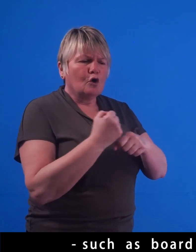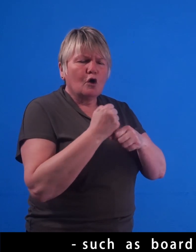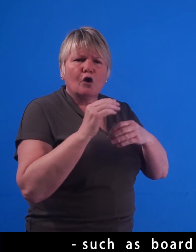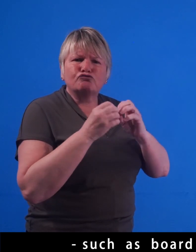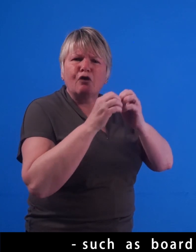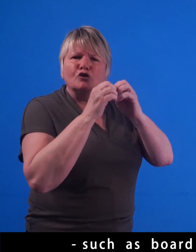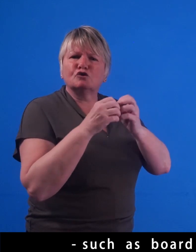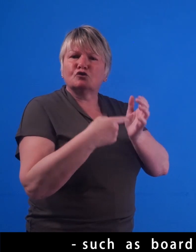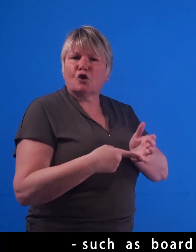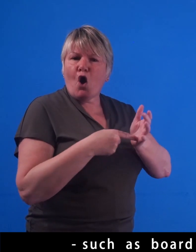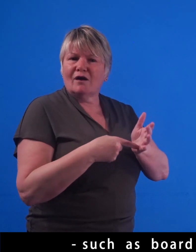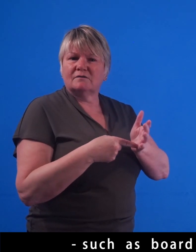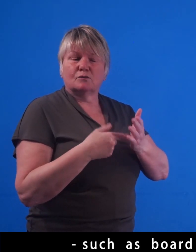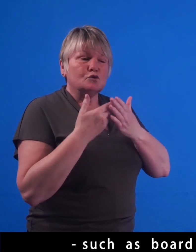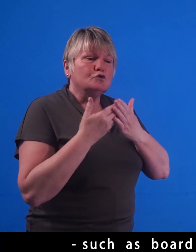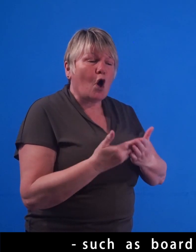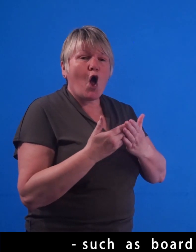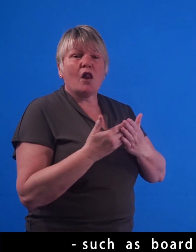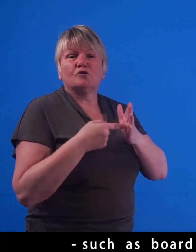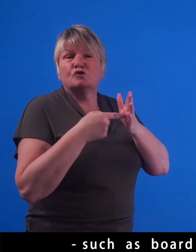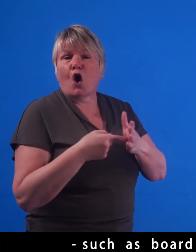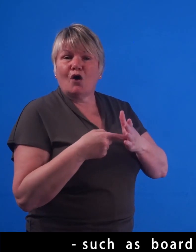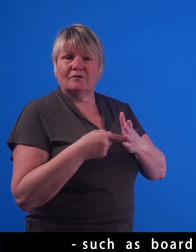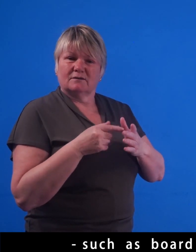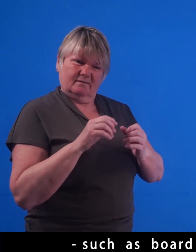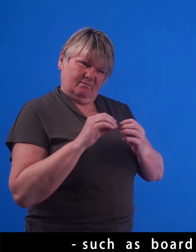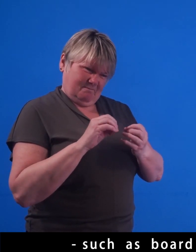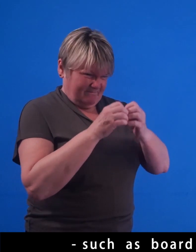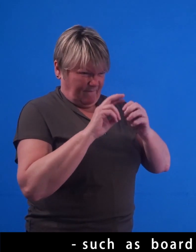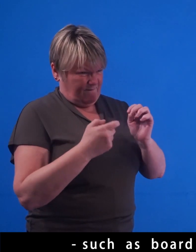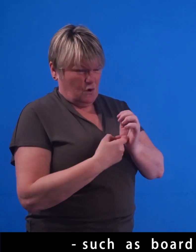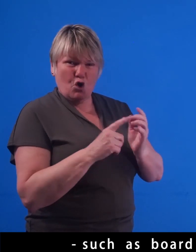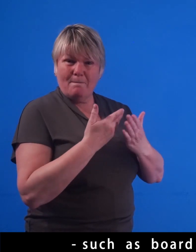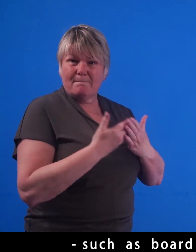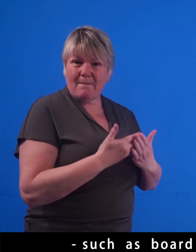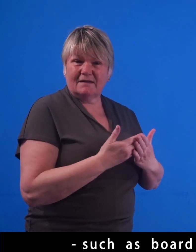construction toys, dolls, and toys designed for babies and toddlers.